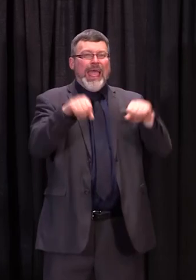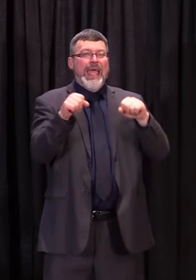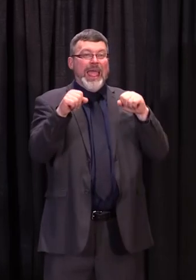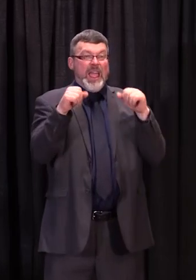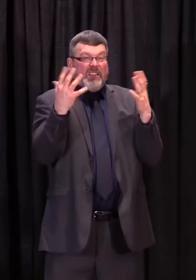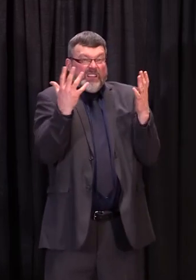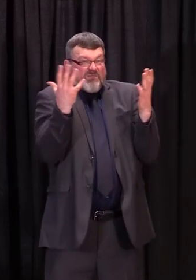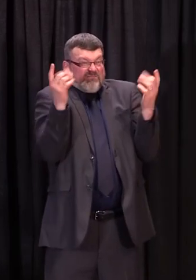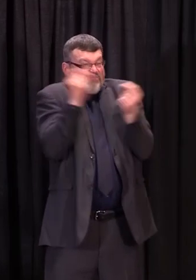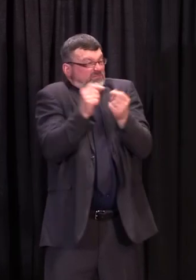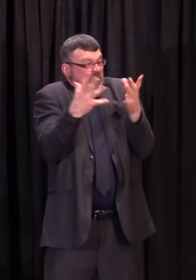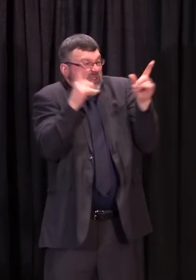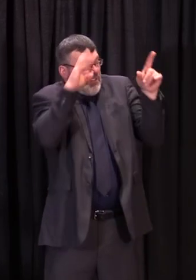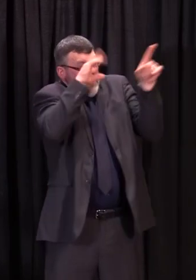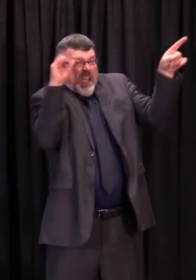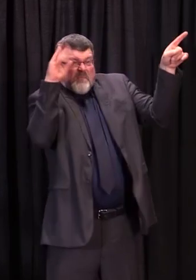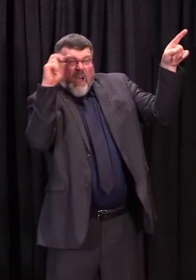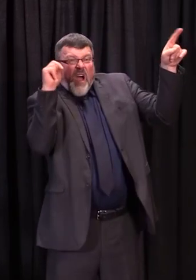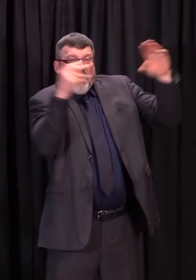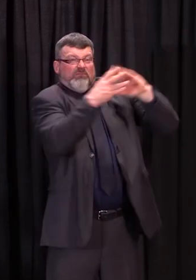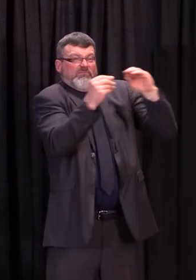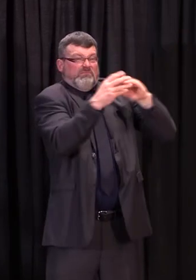his federal money to do.